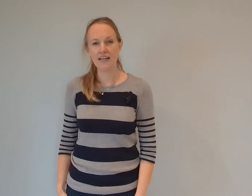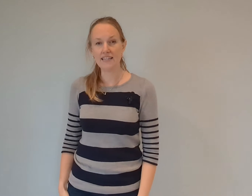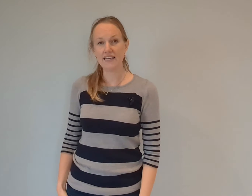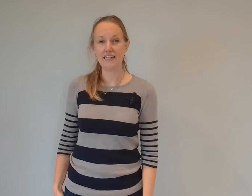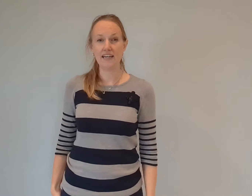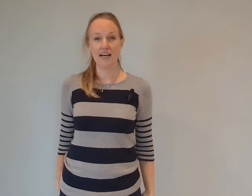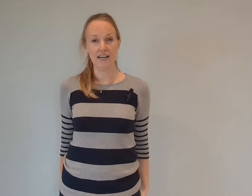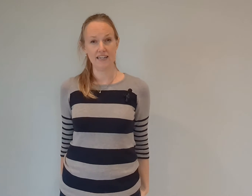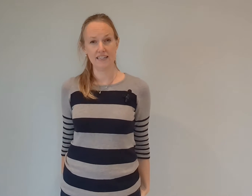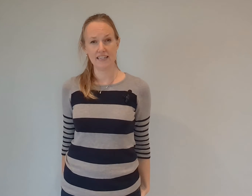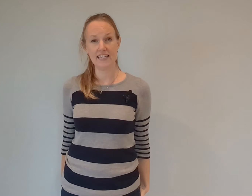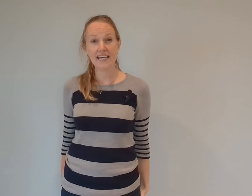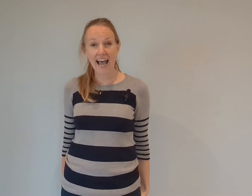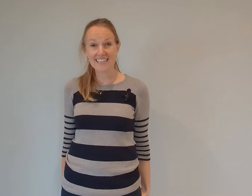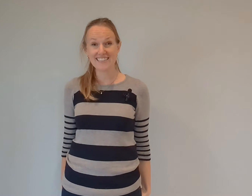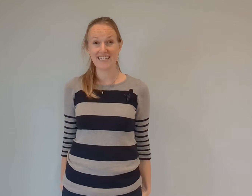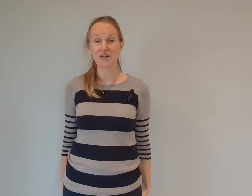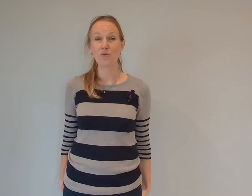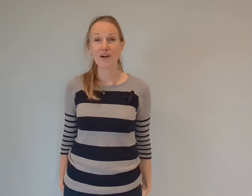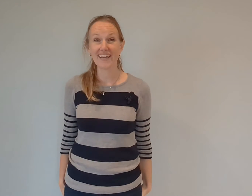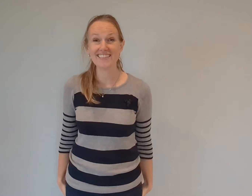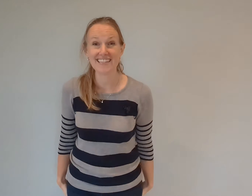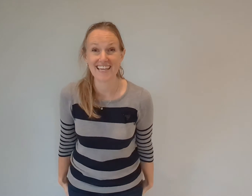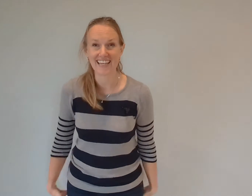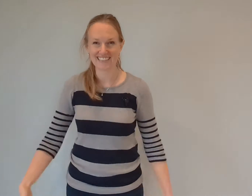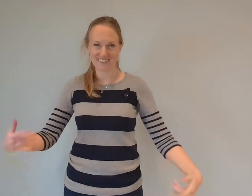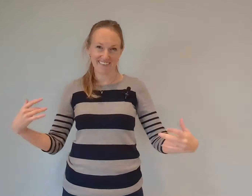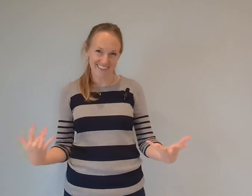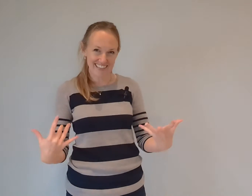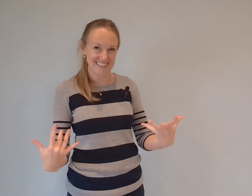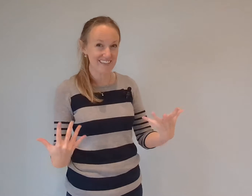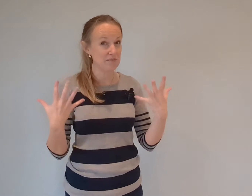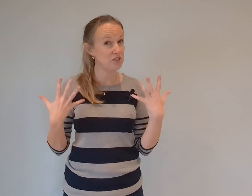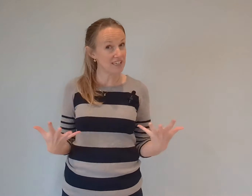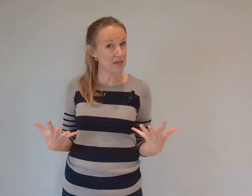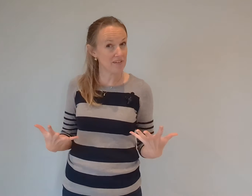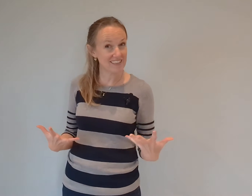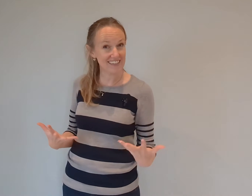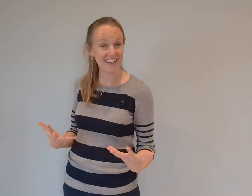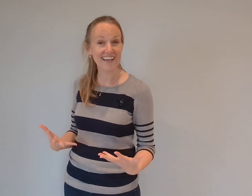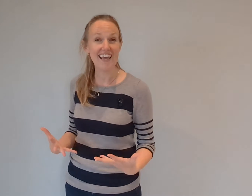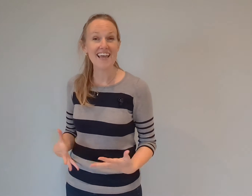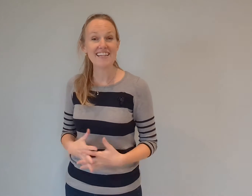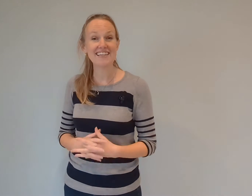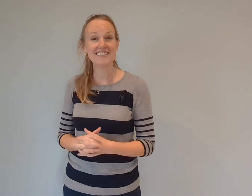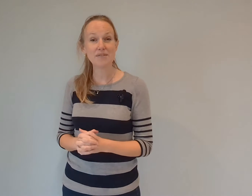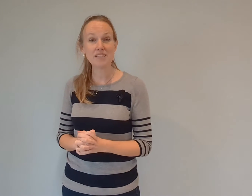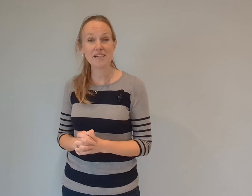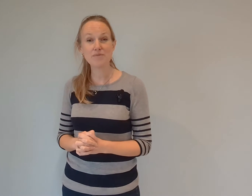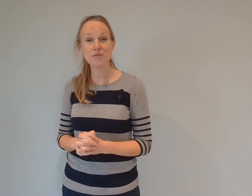And then he has done great things. So the only thing that's a little tricky about this song is that sometimes we're